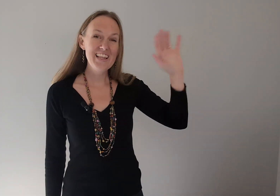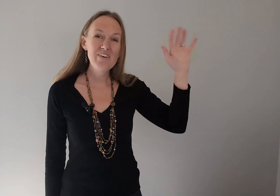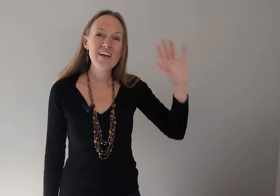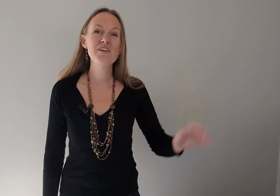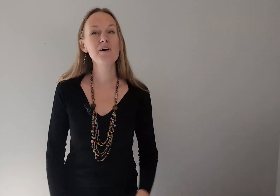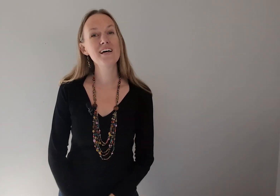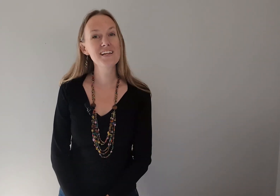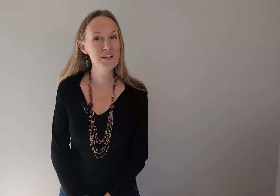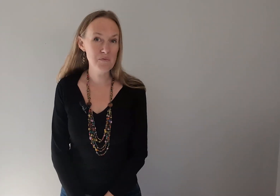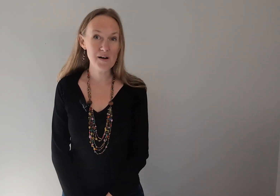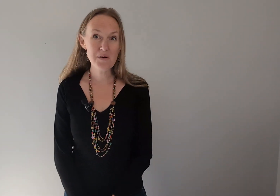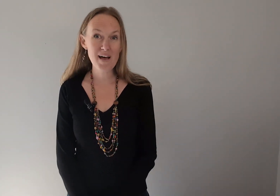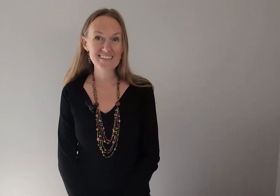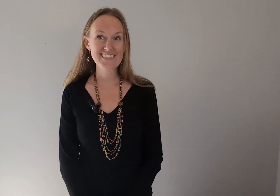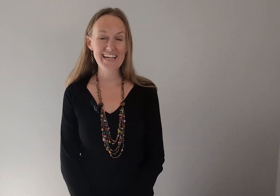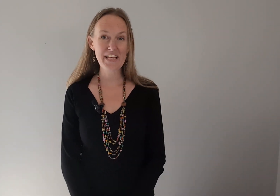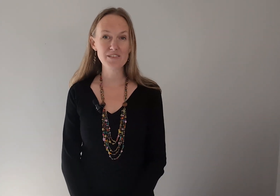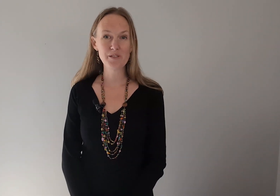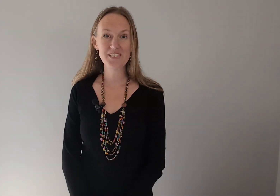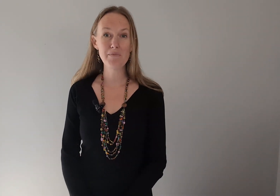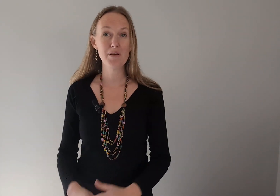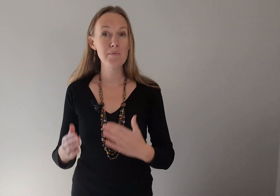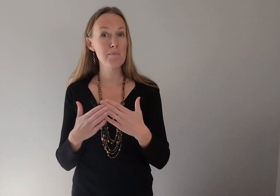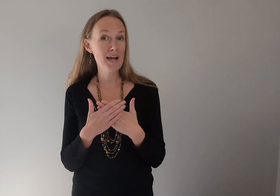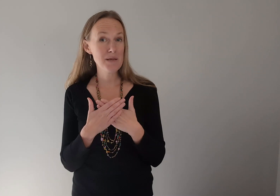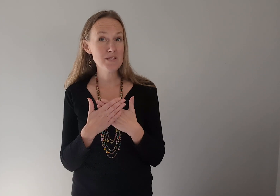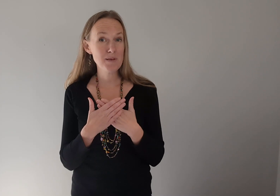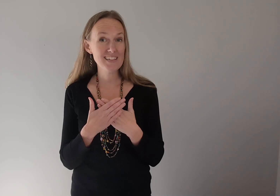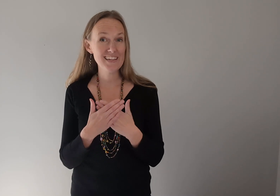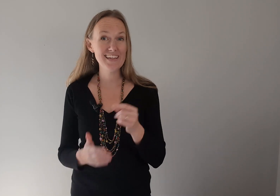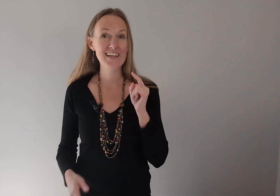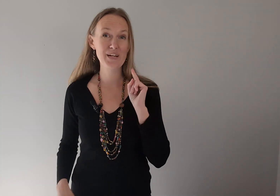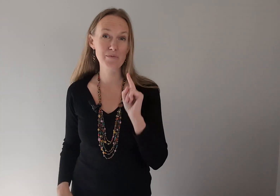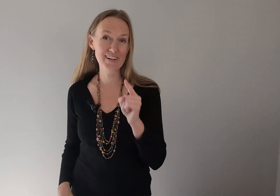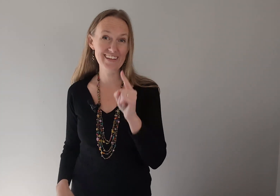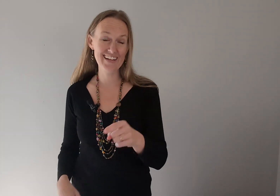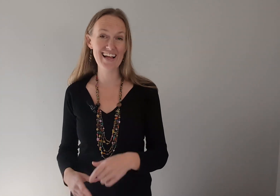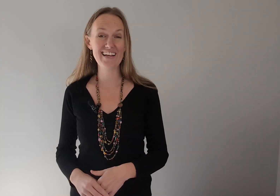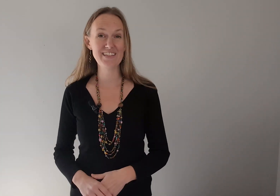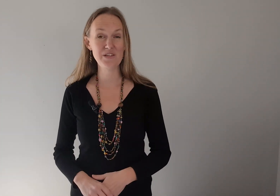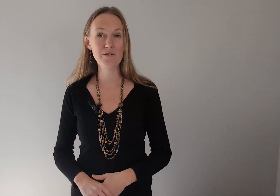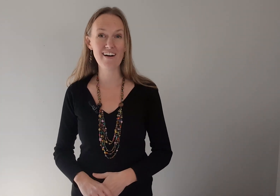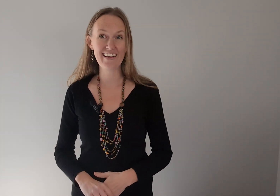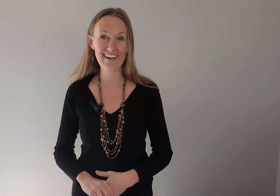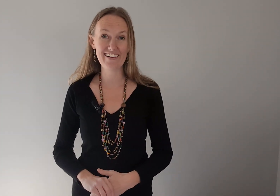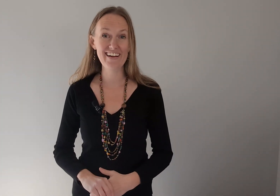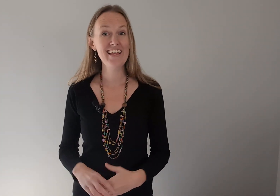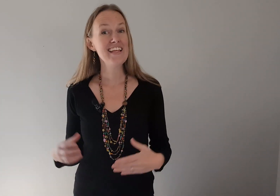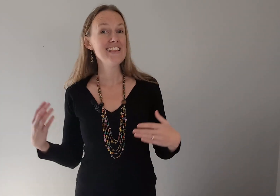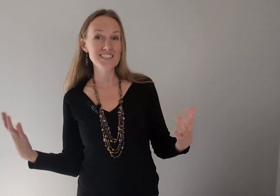Hello, everyone, and welcome back to Sign Language Worship. My name is Mandy, and I'm really glad that you are here. This